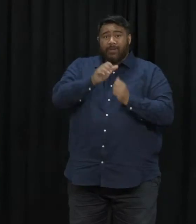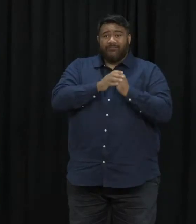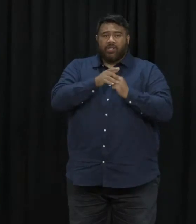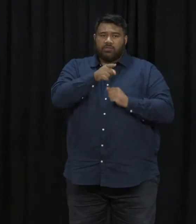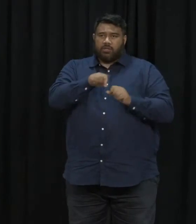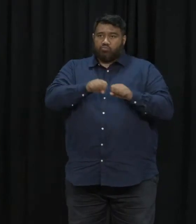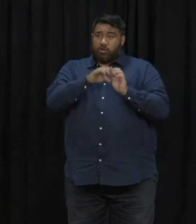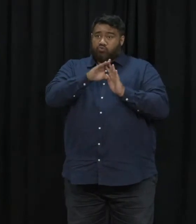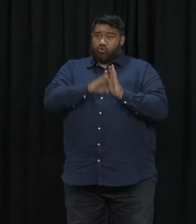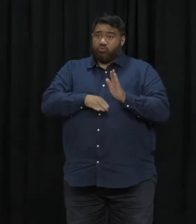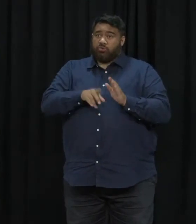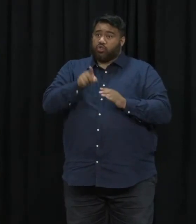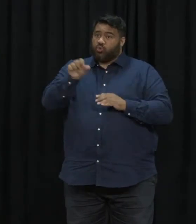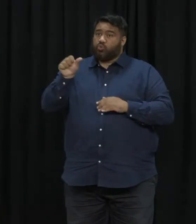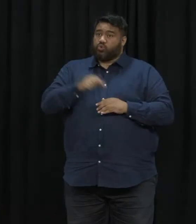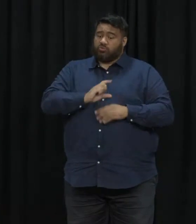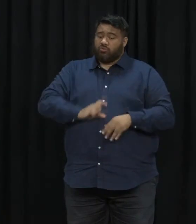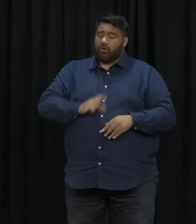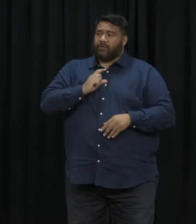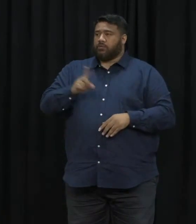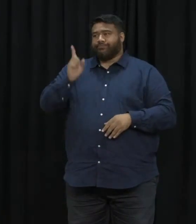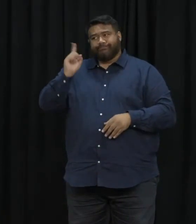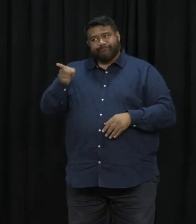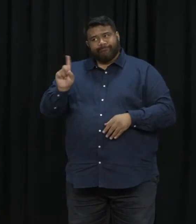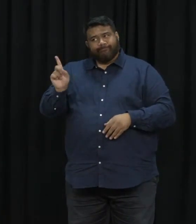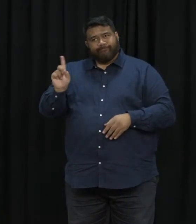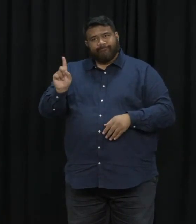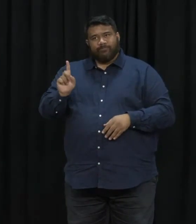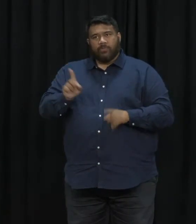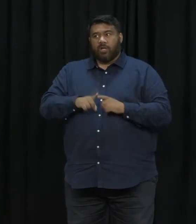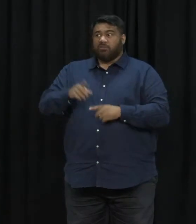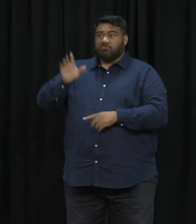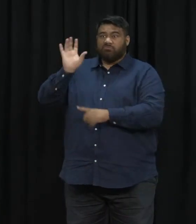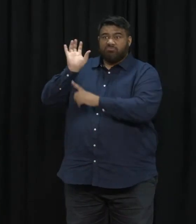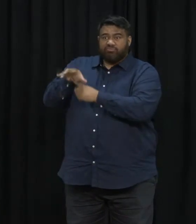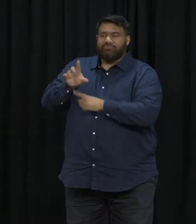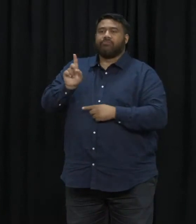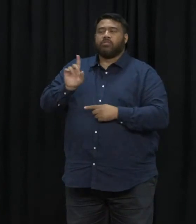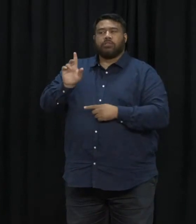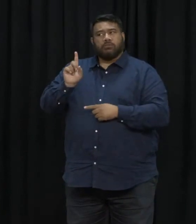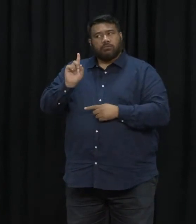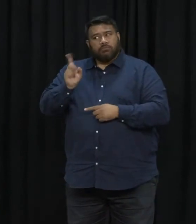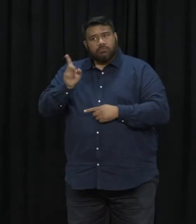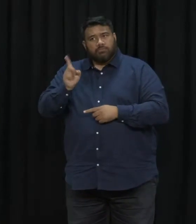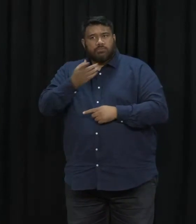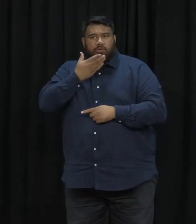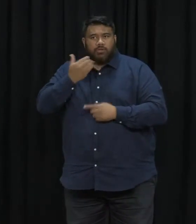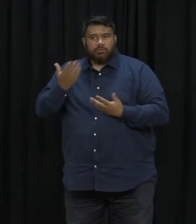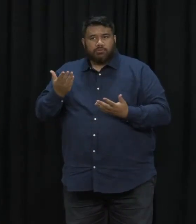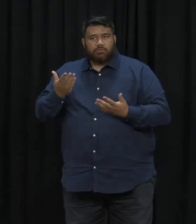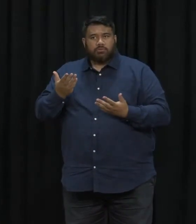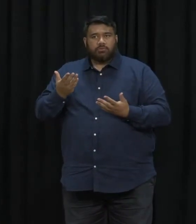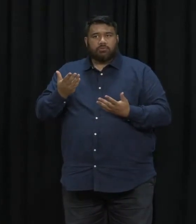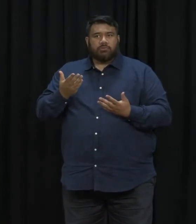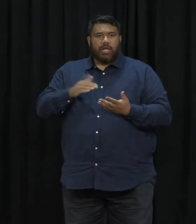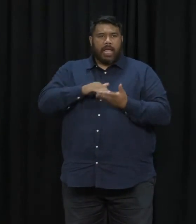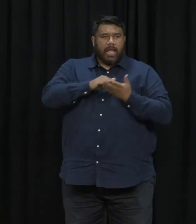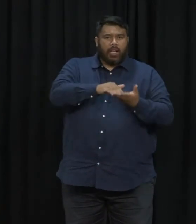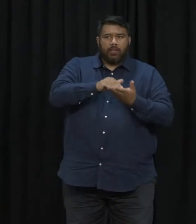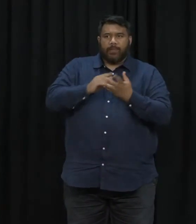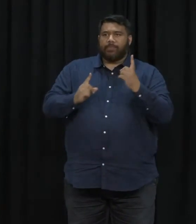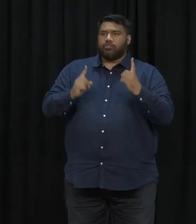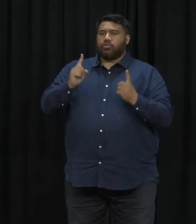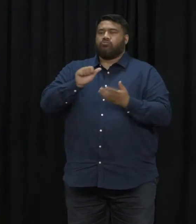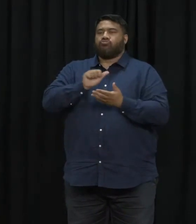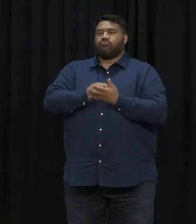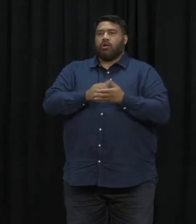then we should do that. Do it with kindness, but do it. Families and communities need to help people do the right thing. On a small